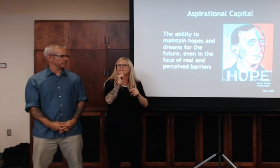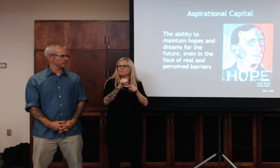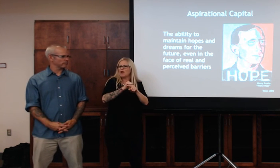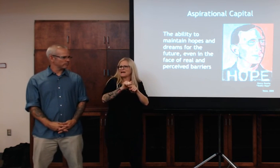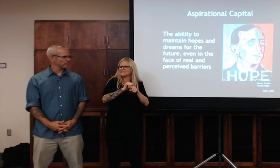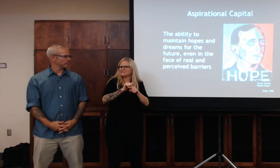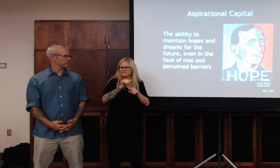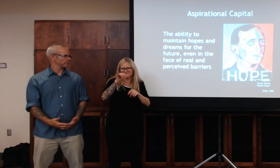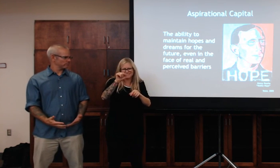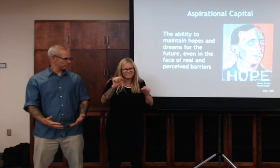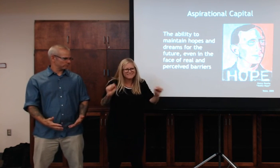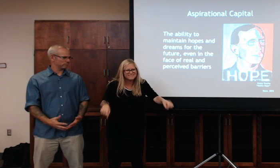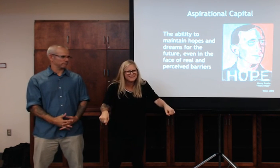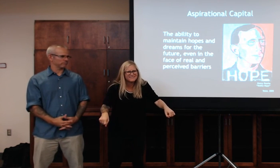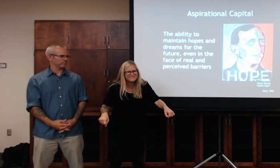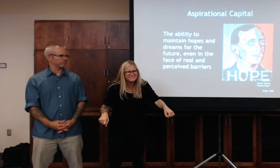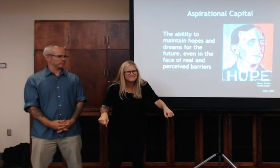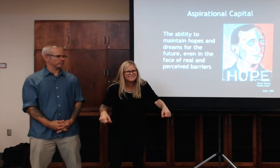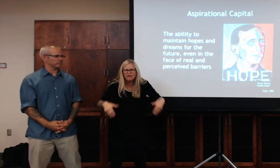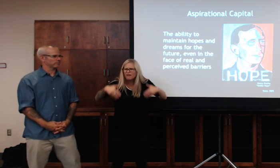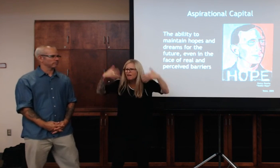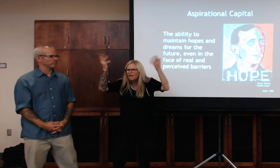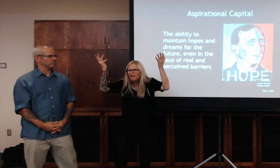private practice, sure, no problem.